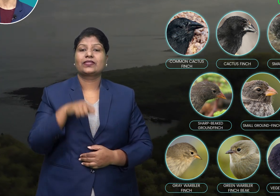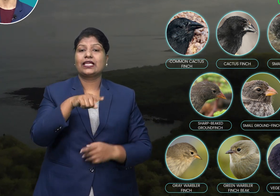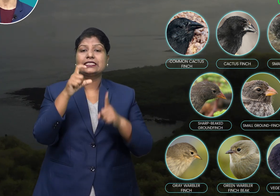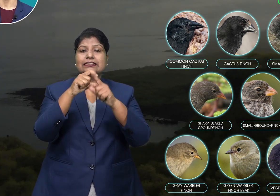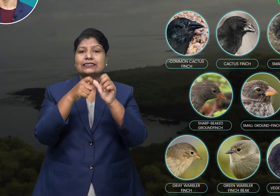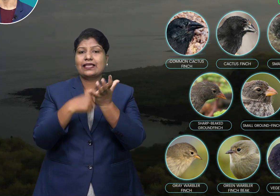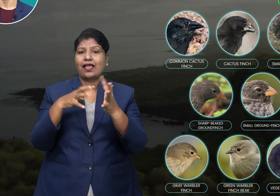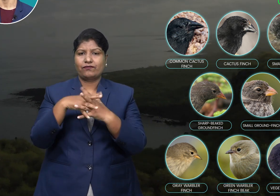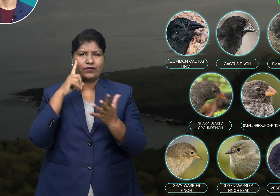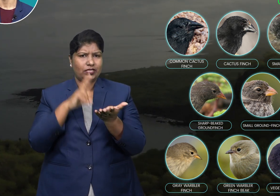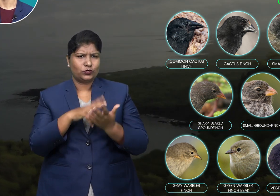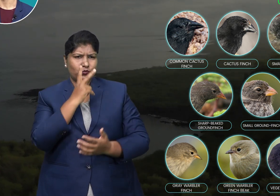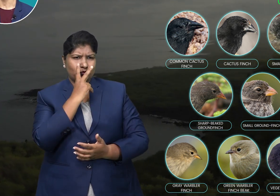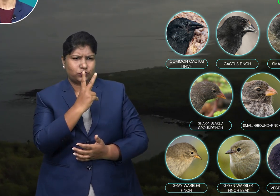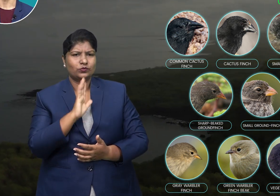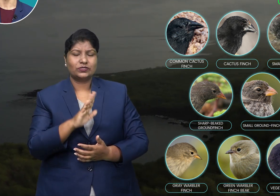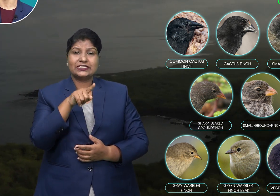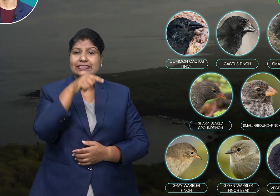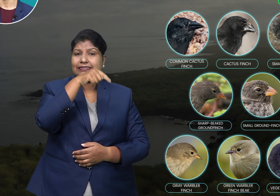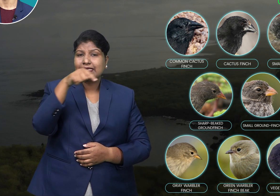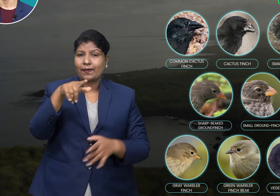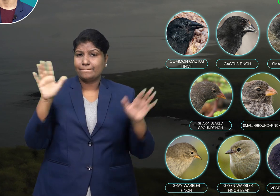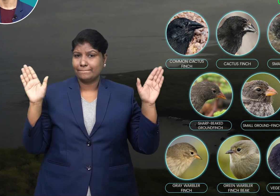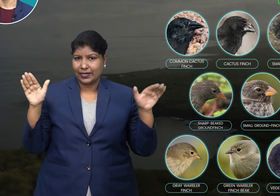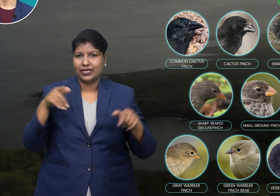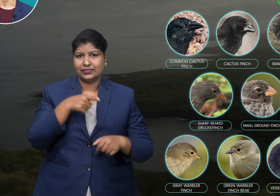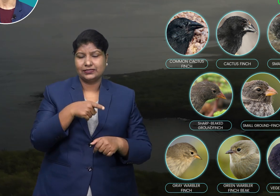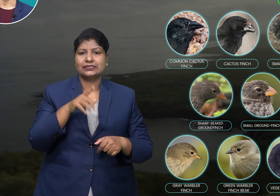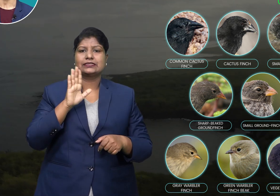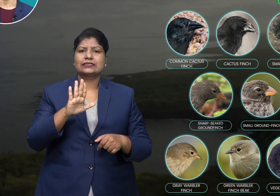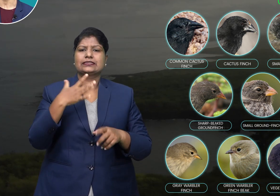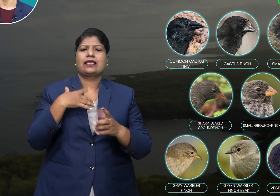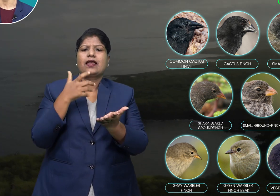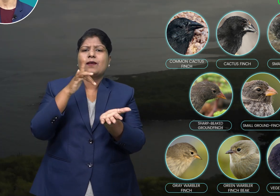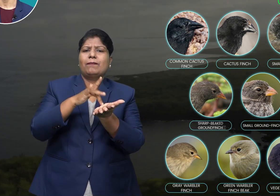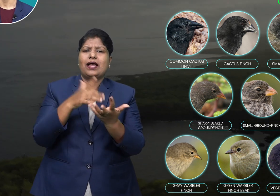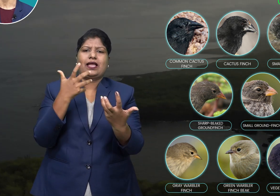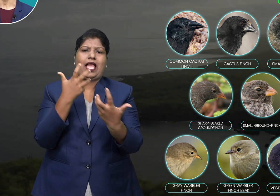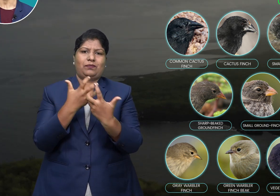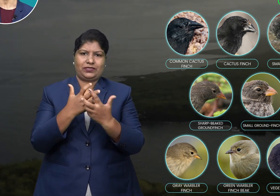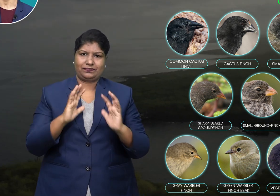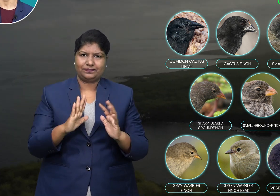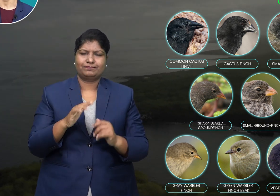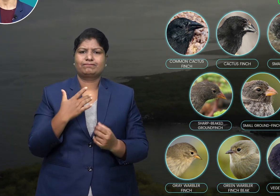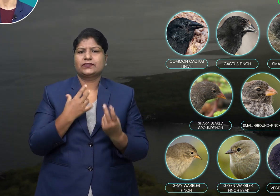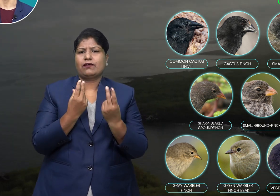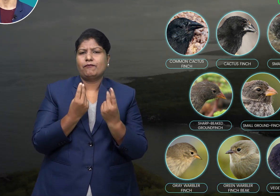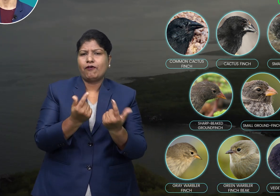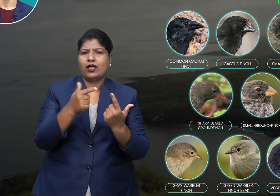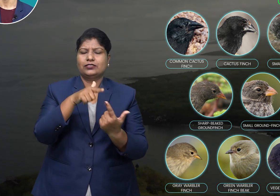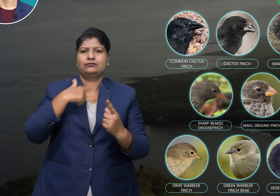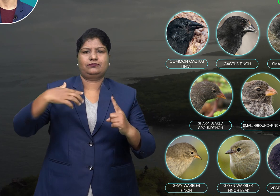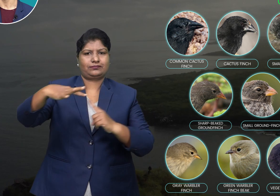Darwin observed that these birds had adapted to their immediate